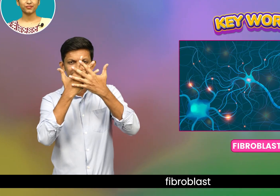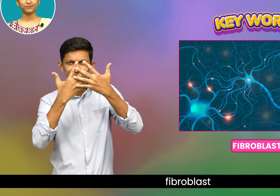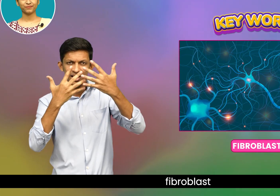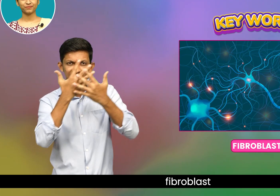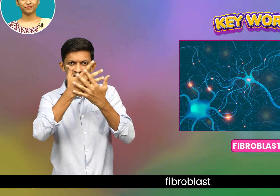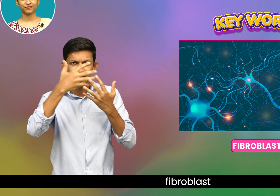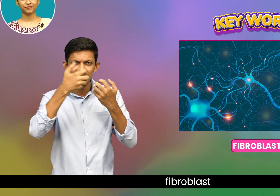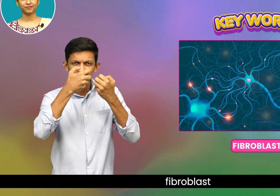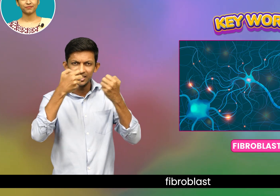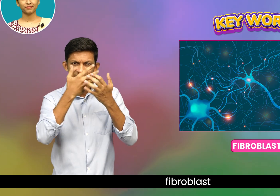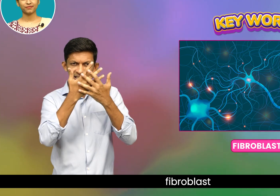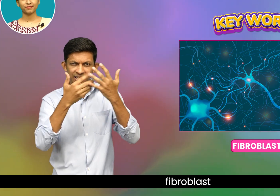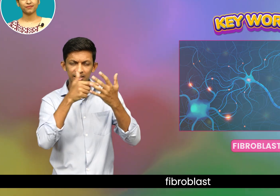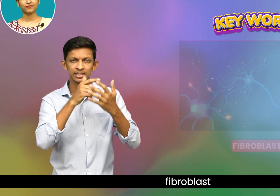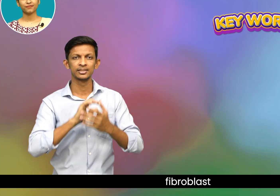fibroblast,